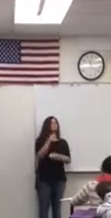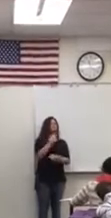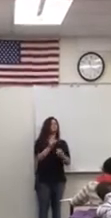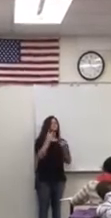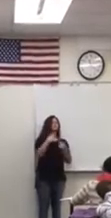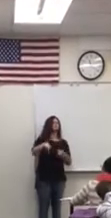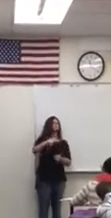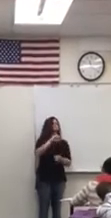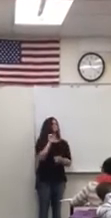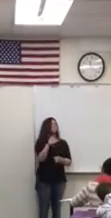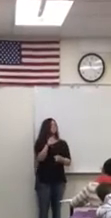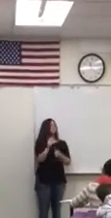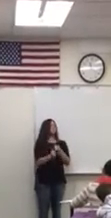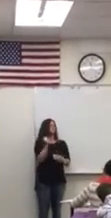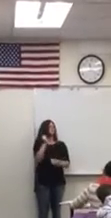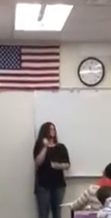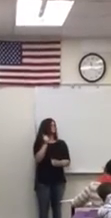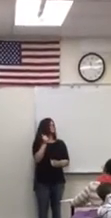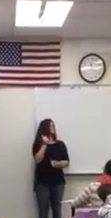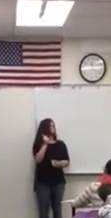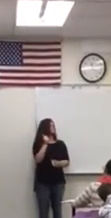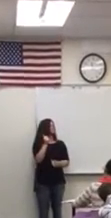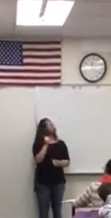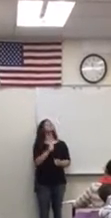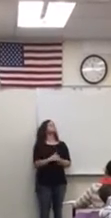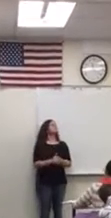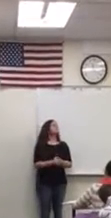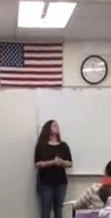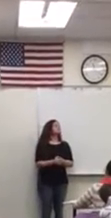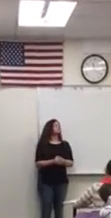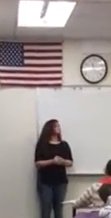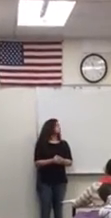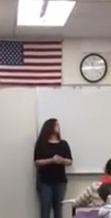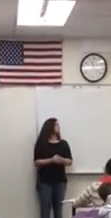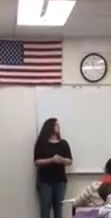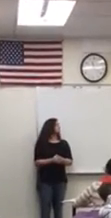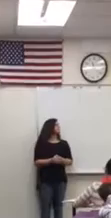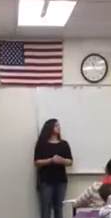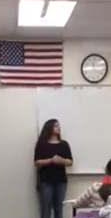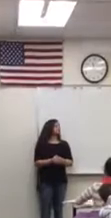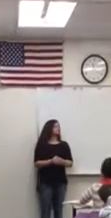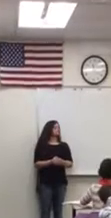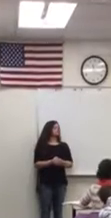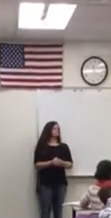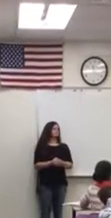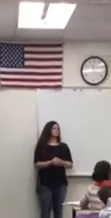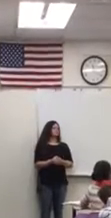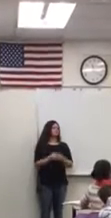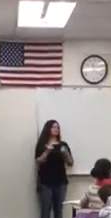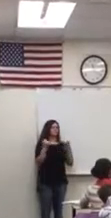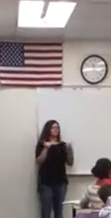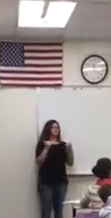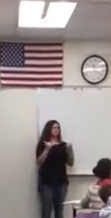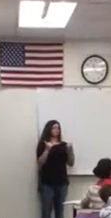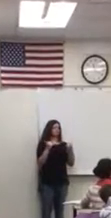of you, most of you. The default is to have the slides go, like, just appear on the